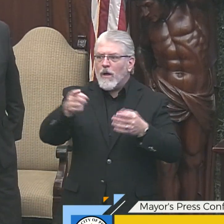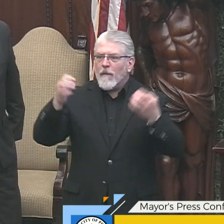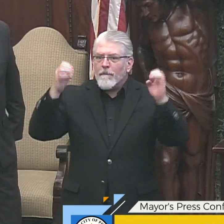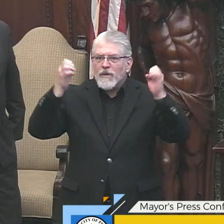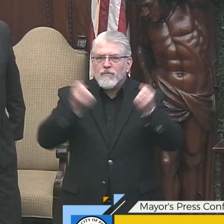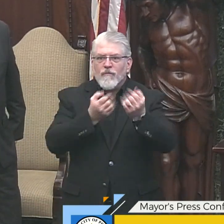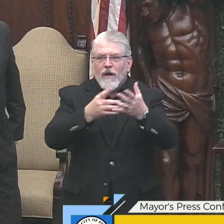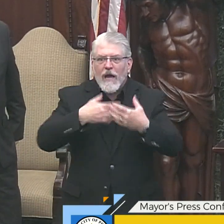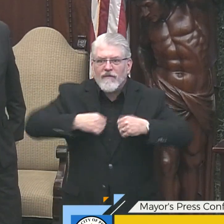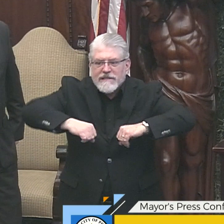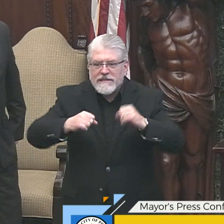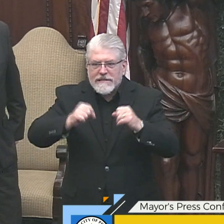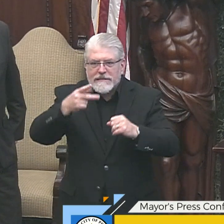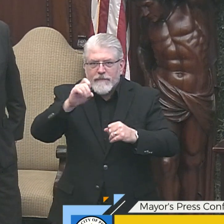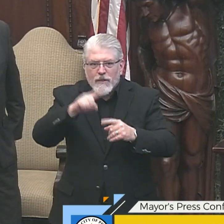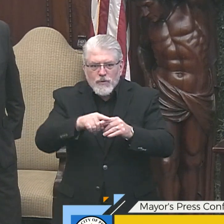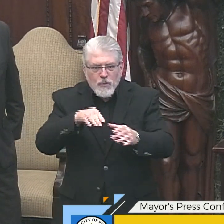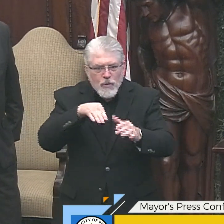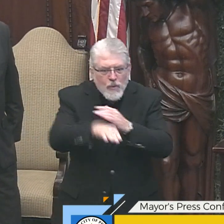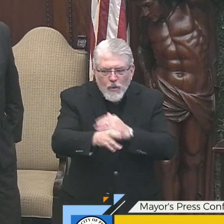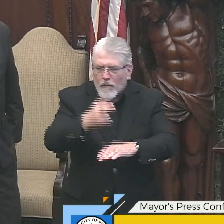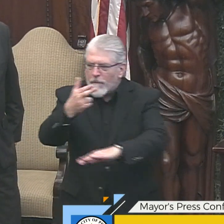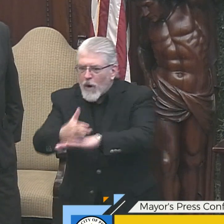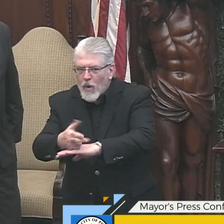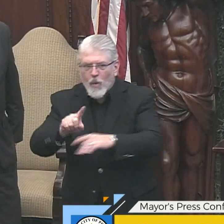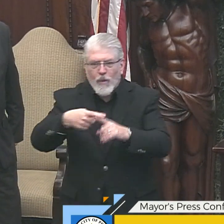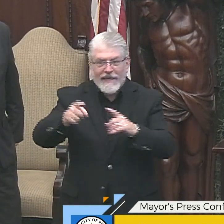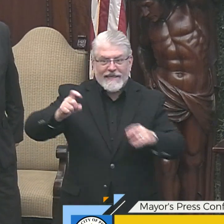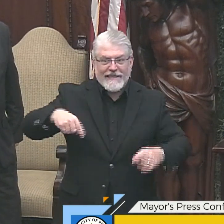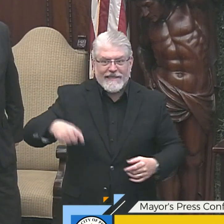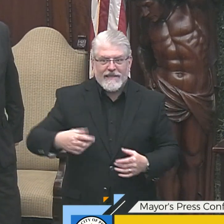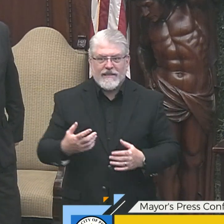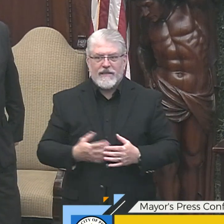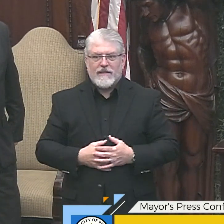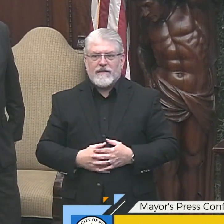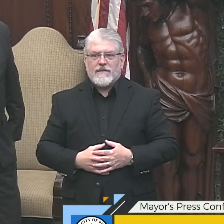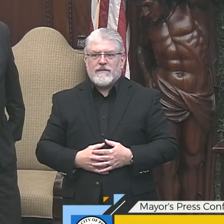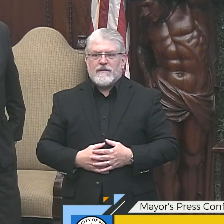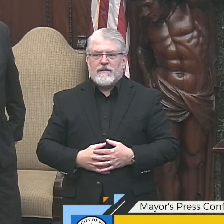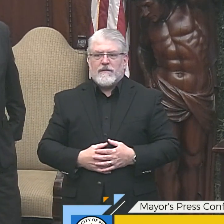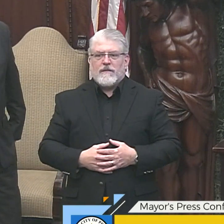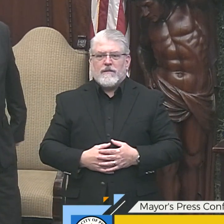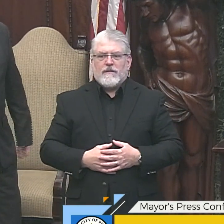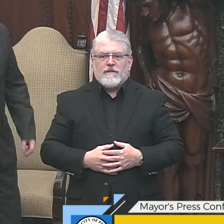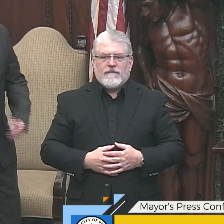for residents. So it's a relaxed enforcement and actually began yesterday.